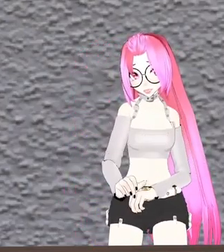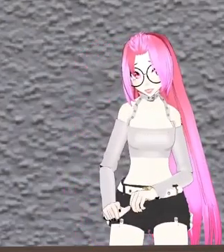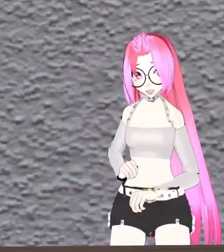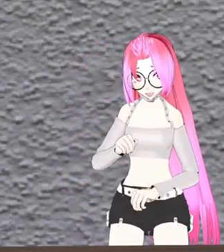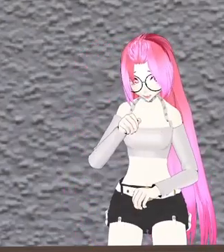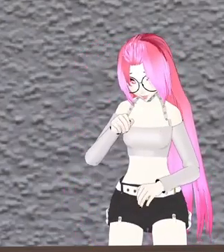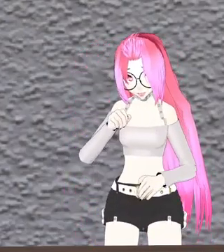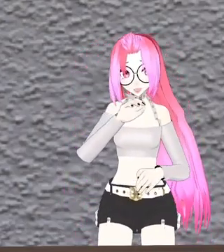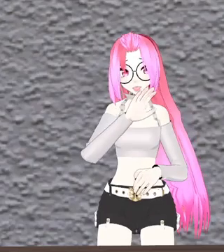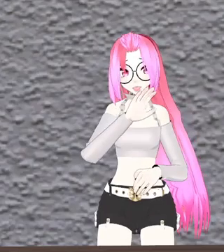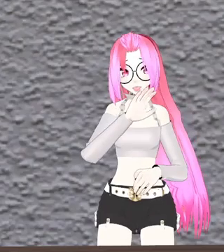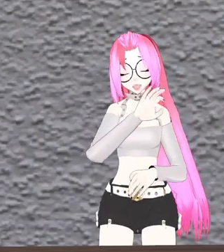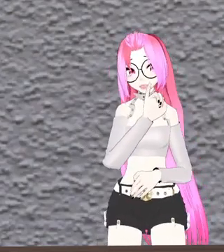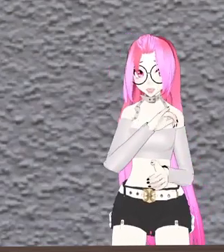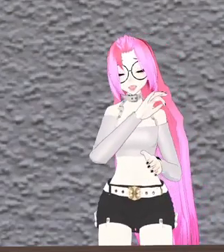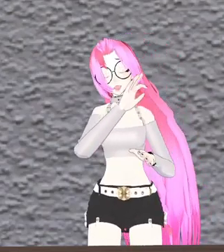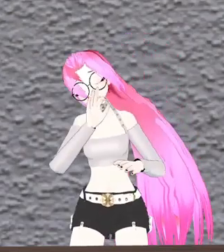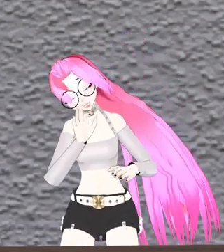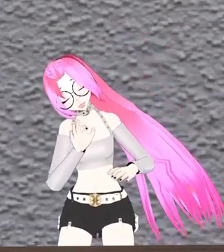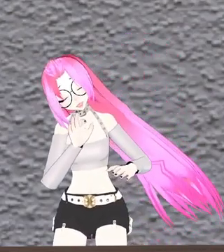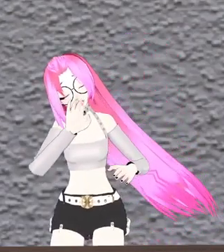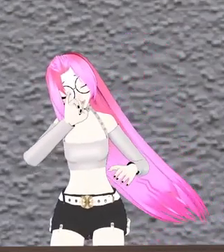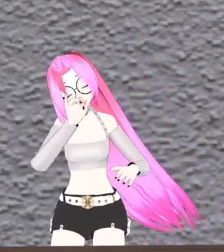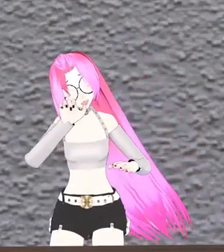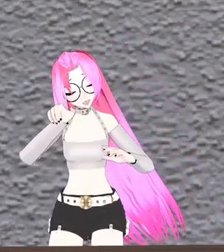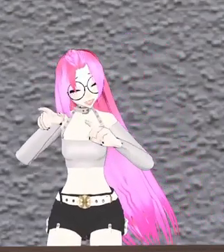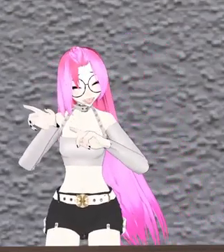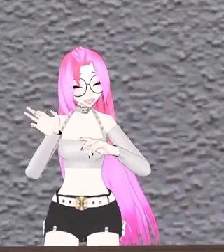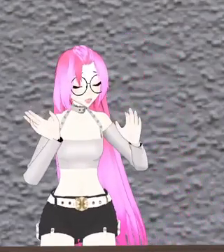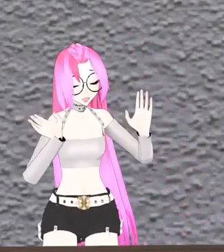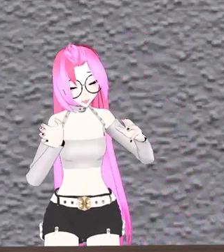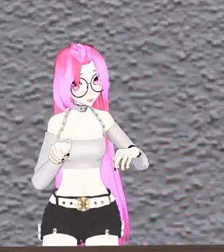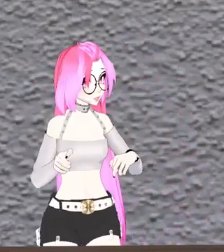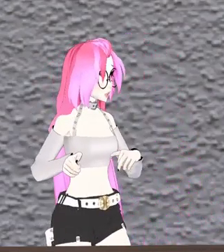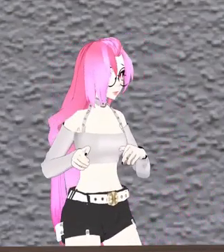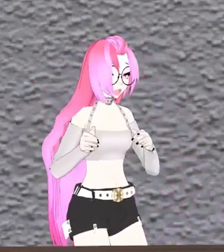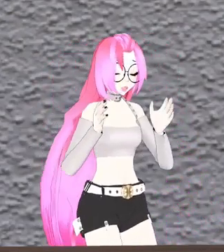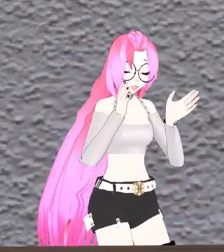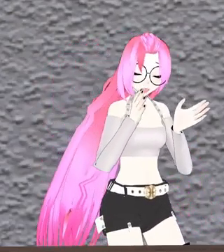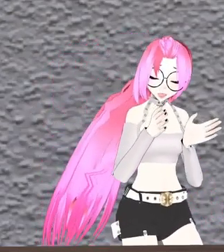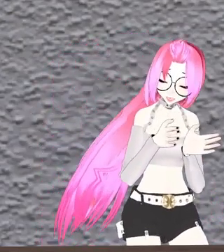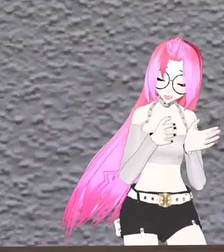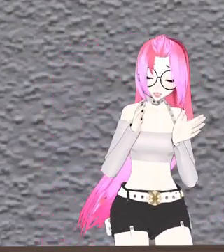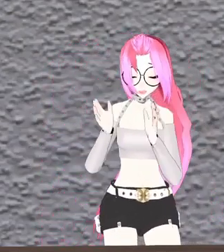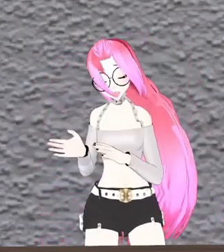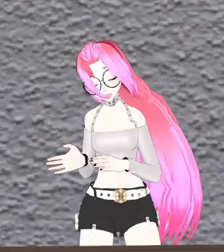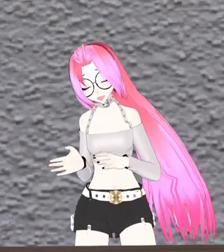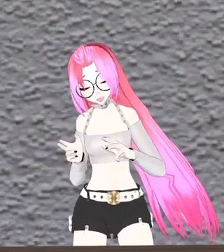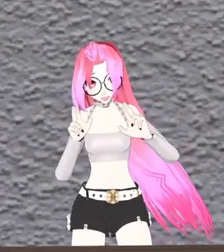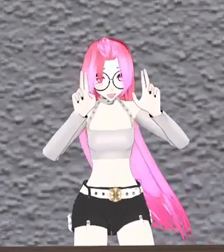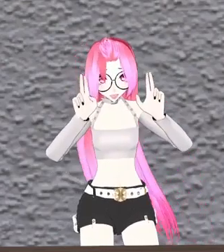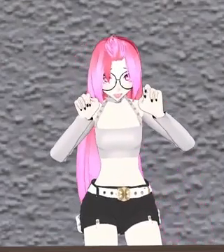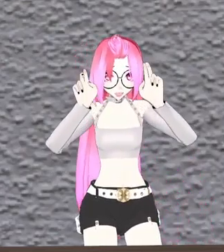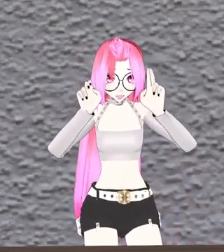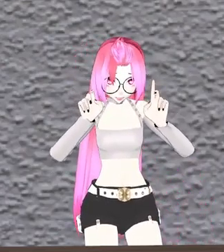Jenny, whoop, there goes my tracking. Jenny, shift, Jennerson, whatever, right? So we're going to be shifting our body, and this can technically mean